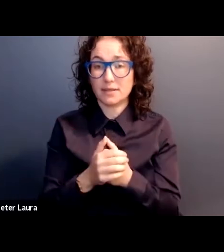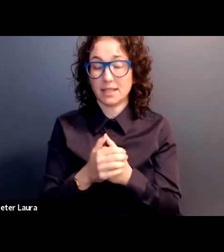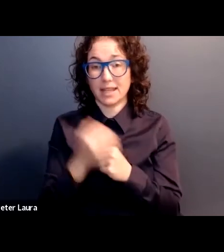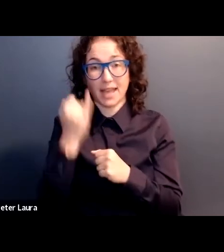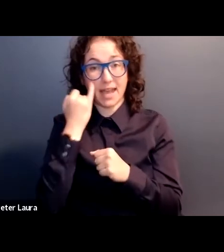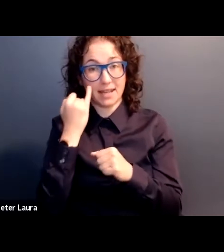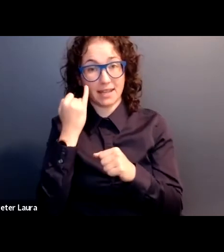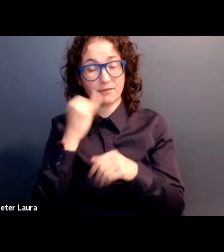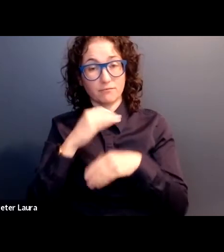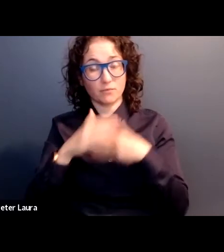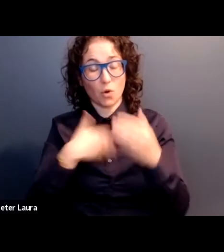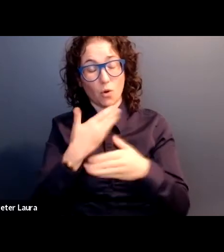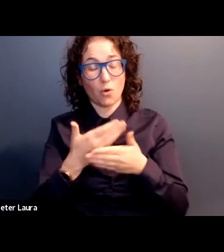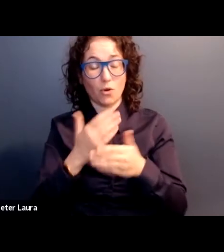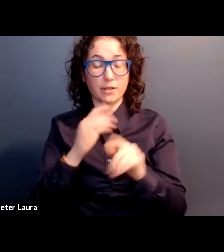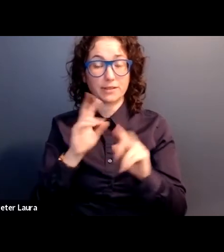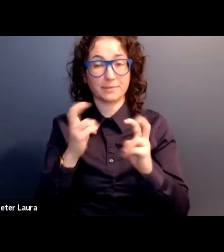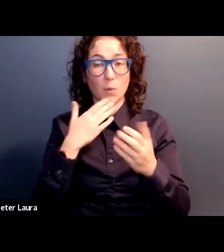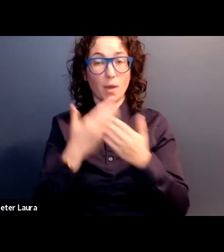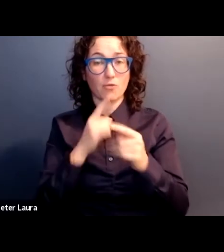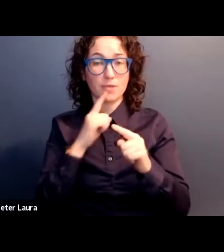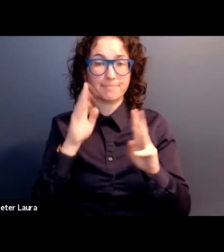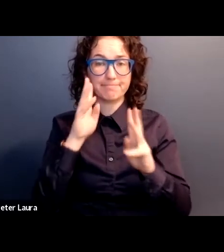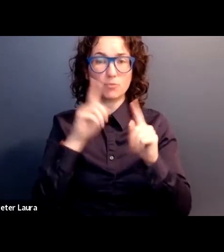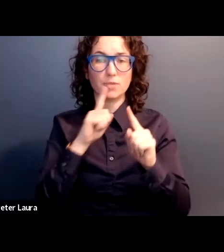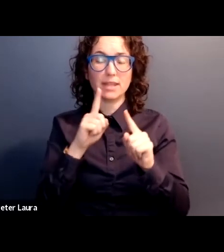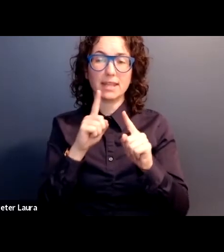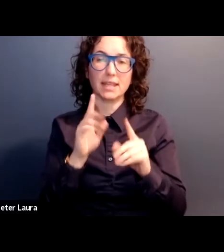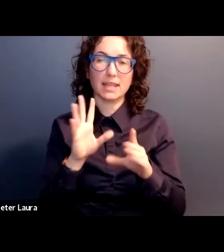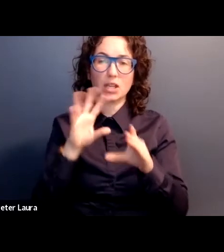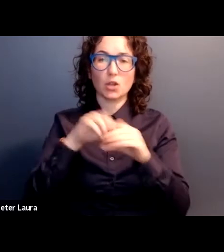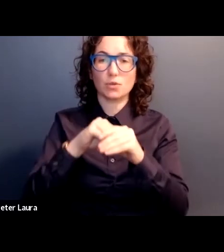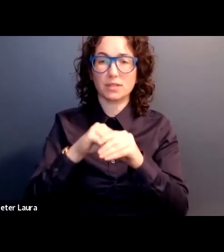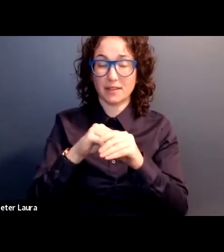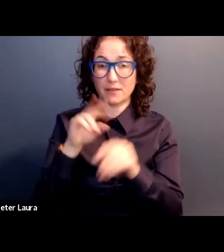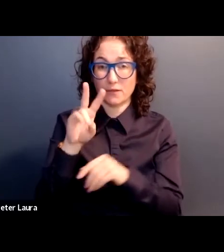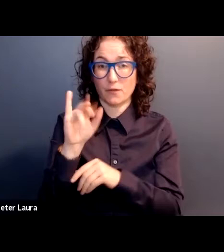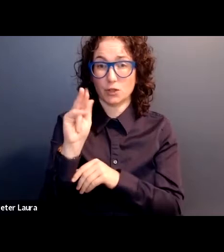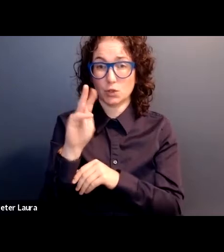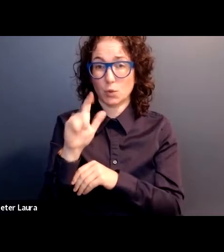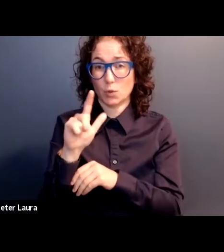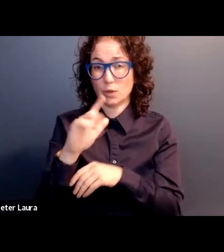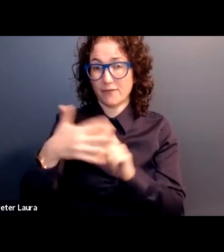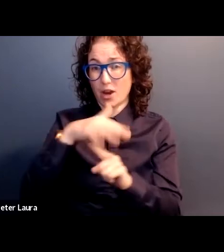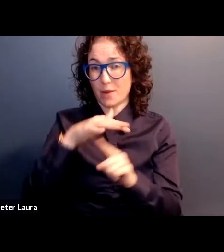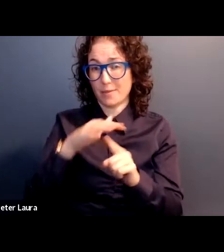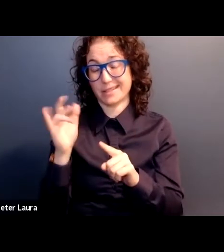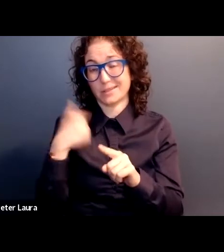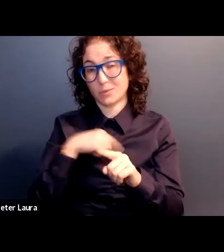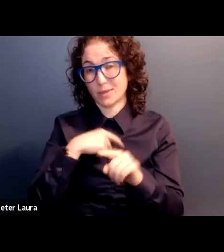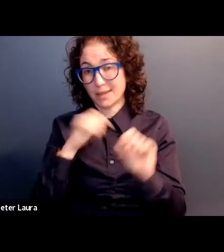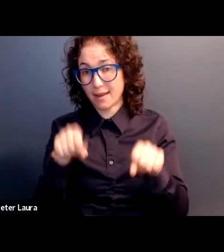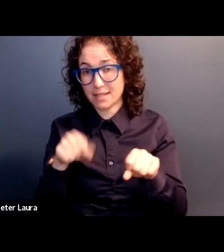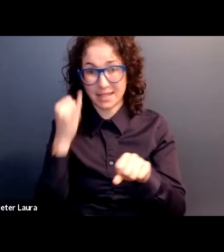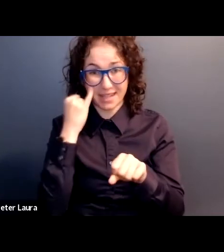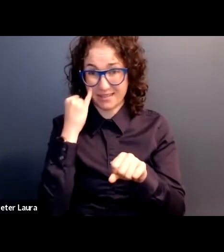hopefully, we're creating as inclusive a virtual environment as we can in today's space. And again, if there's anything